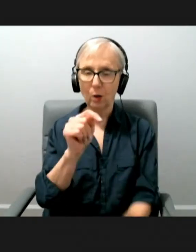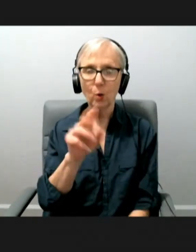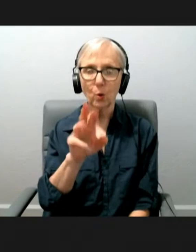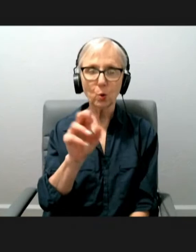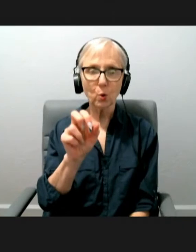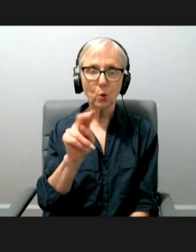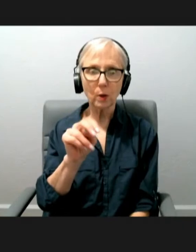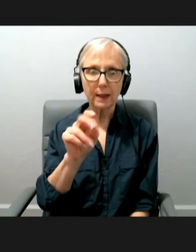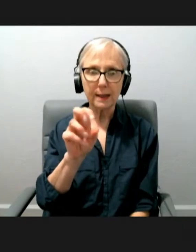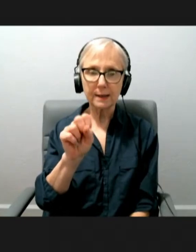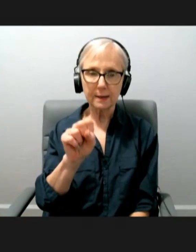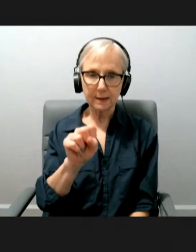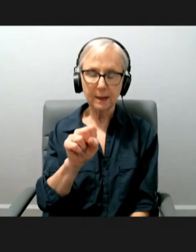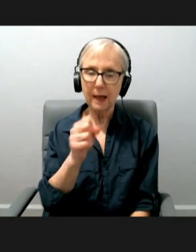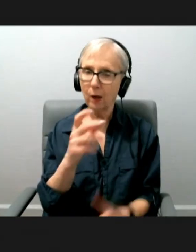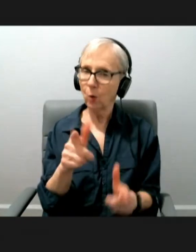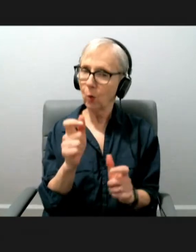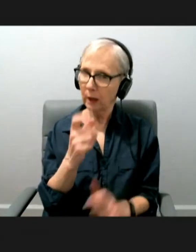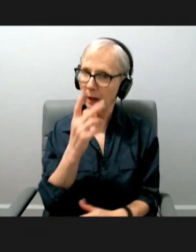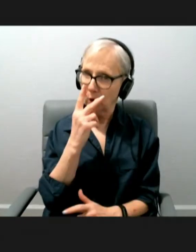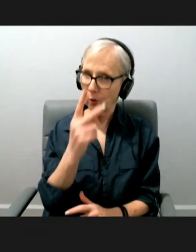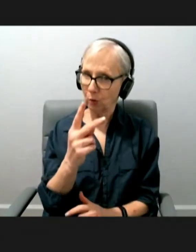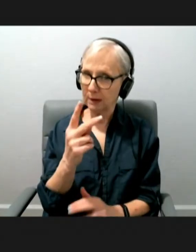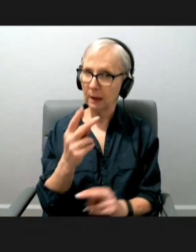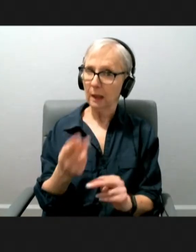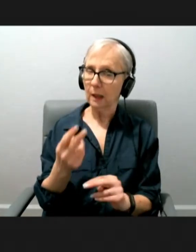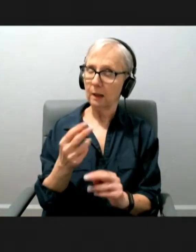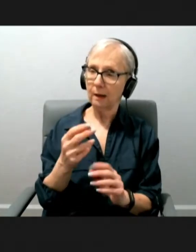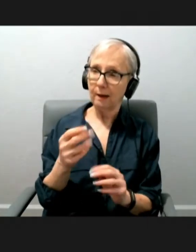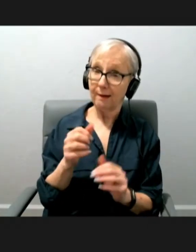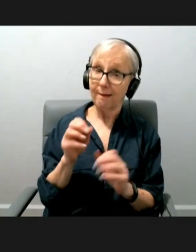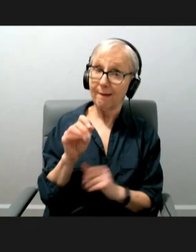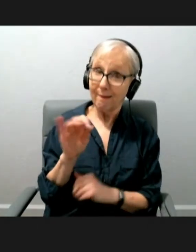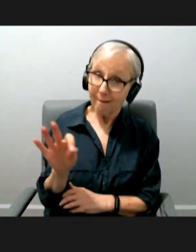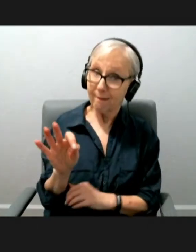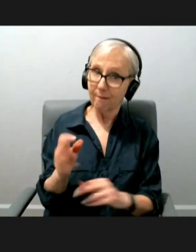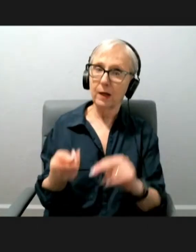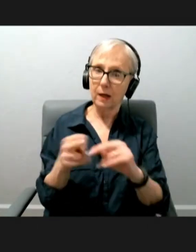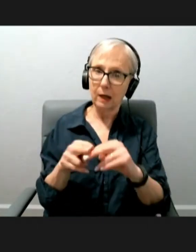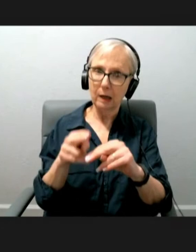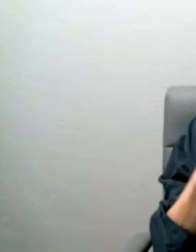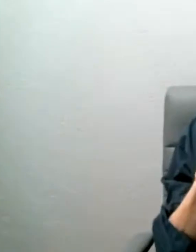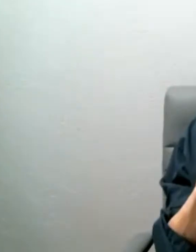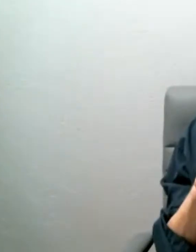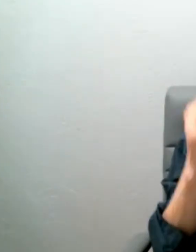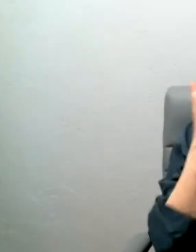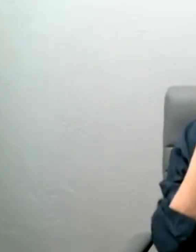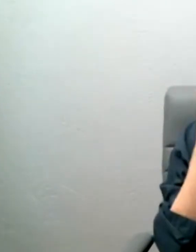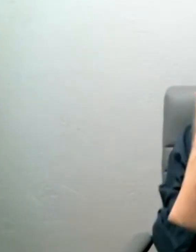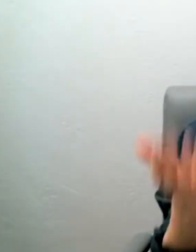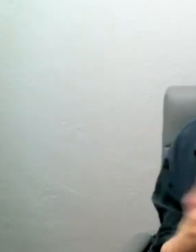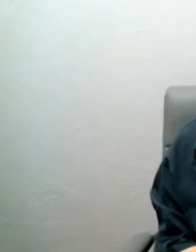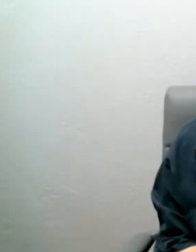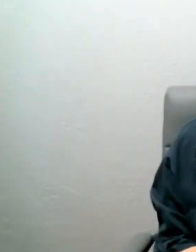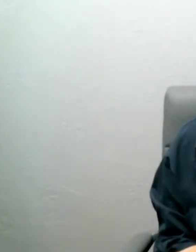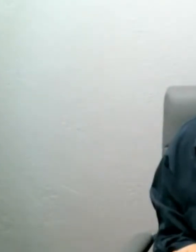to increase and how quickly they're starting to increase. All right, let's go to Alex Rose. Go ahead, Alex.